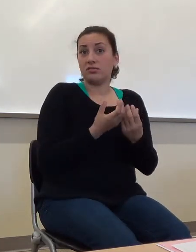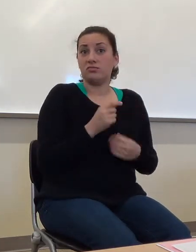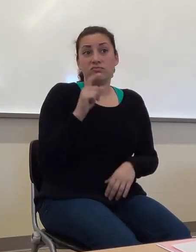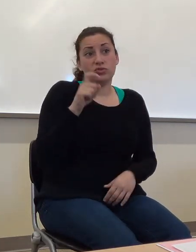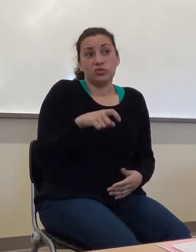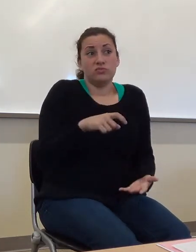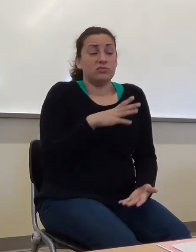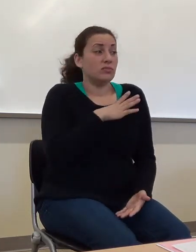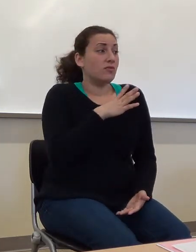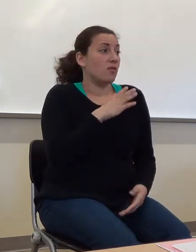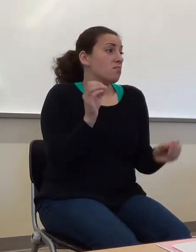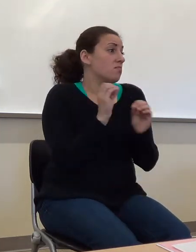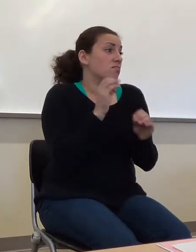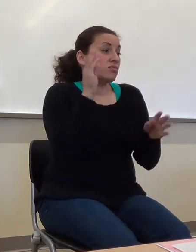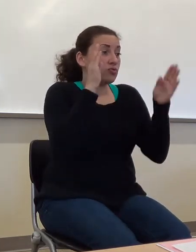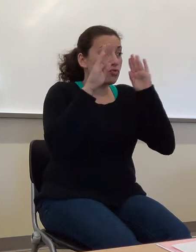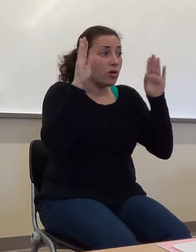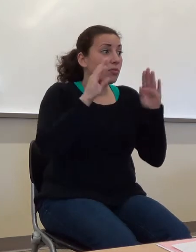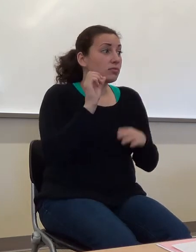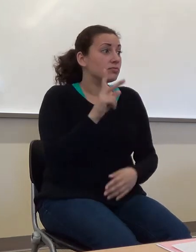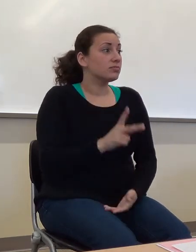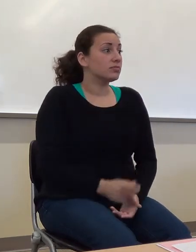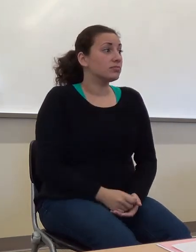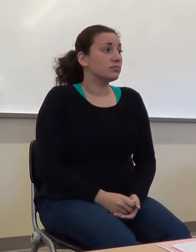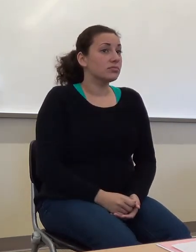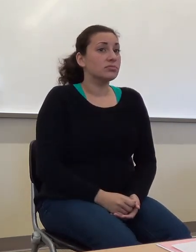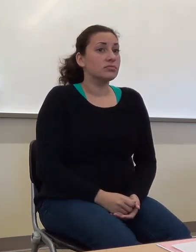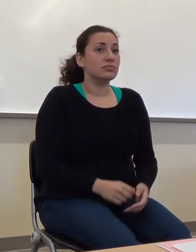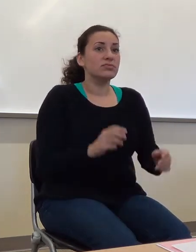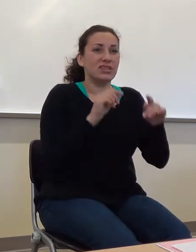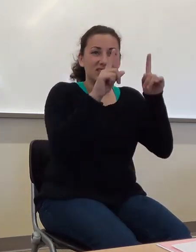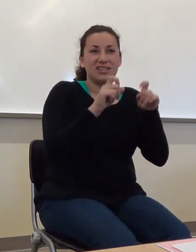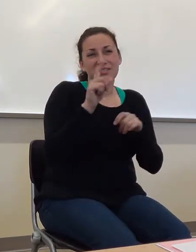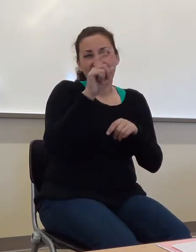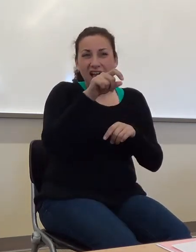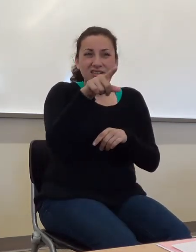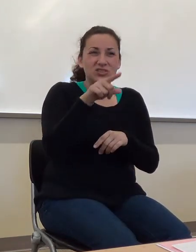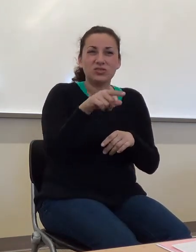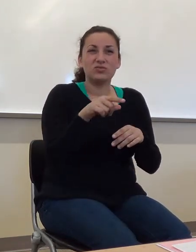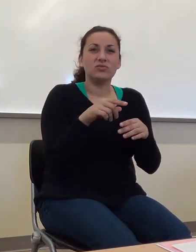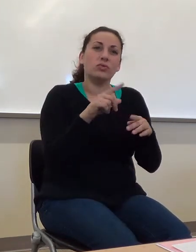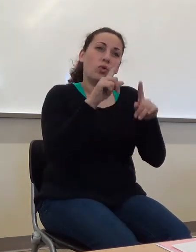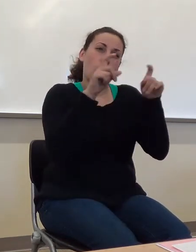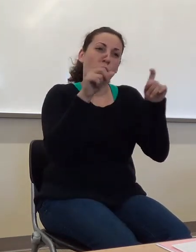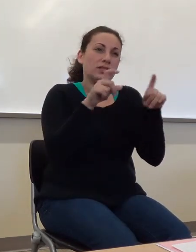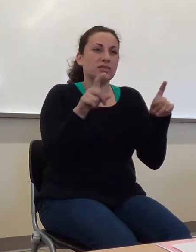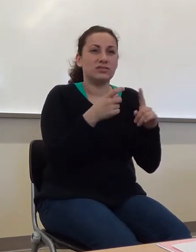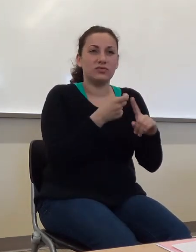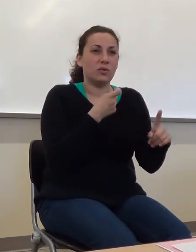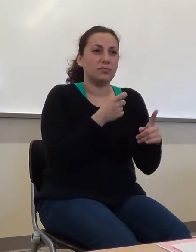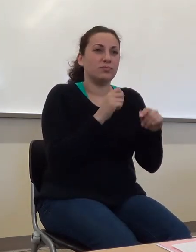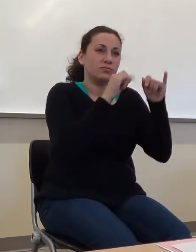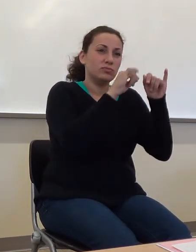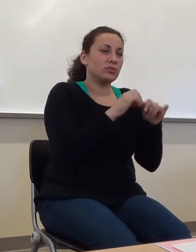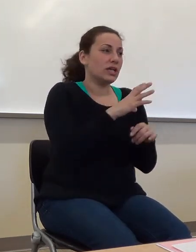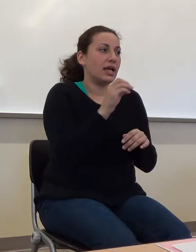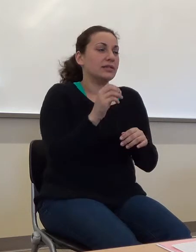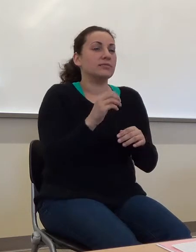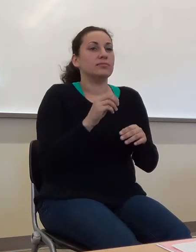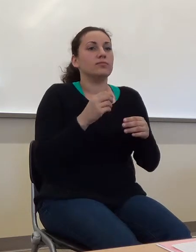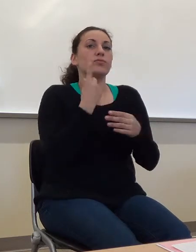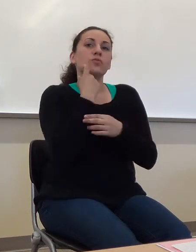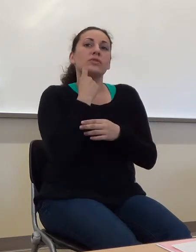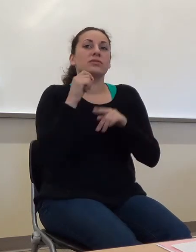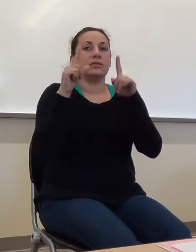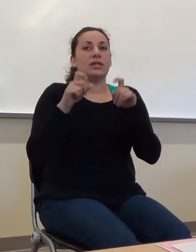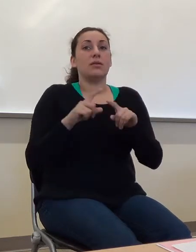you shouldn't have any trouble with the midterm exam. It's just going to ask you to do what we've been studying. One heads up that I do want to give